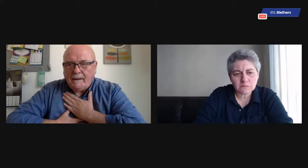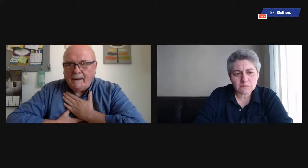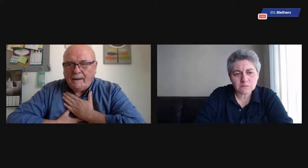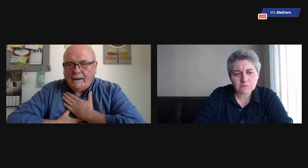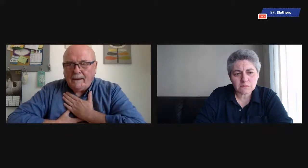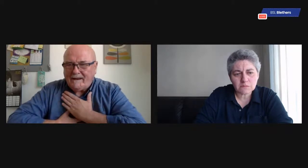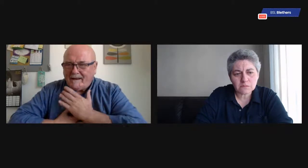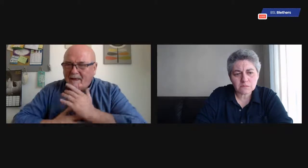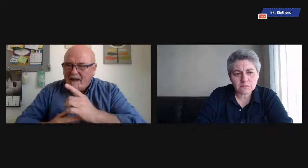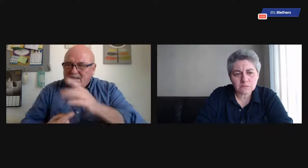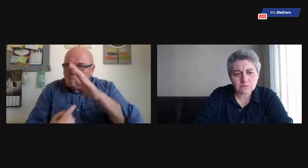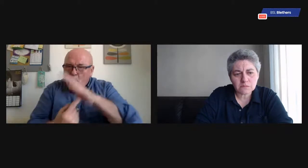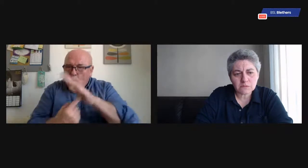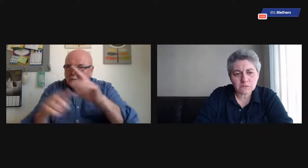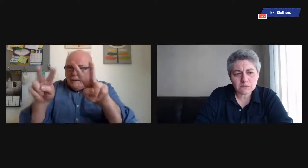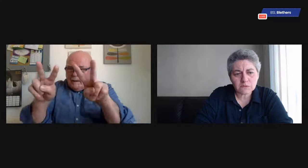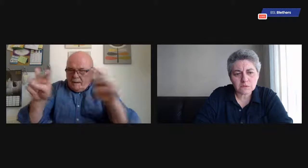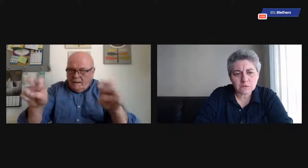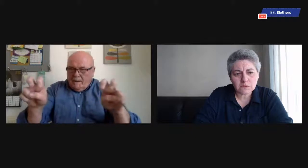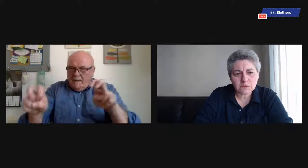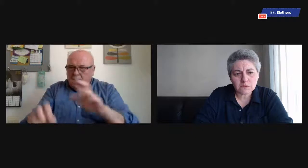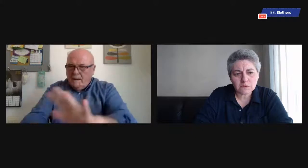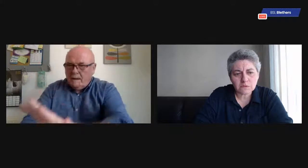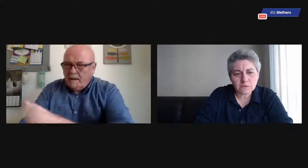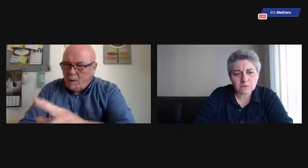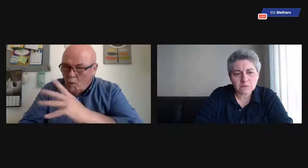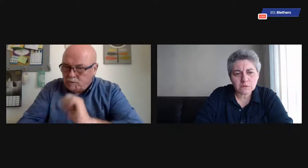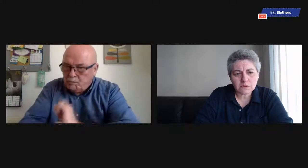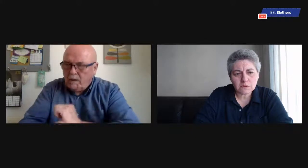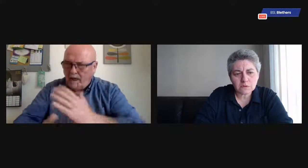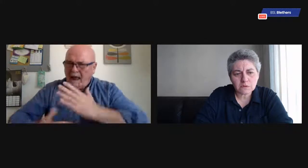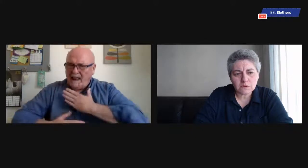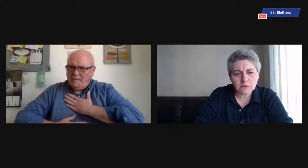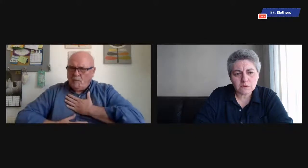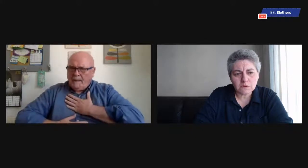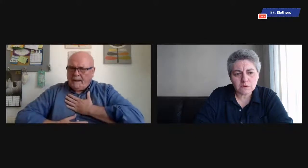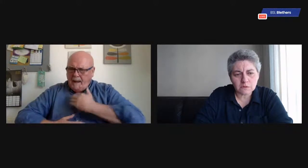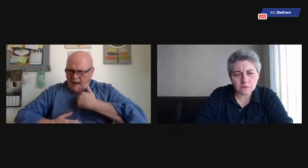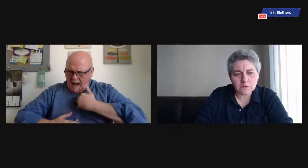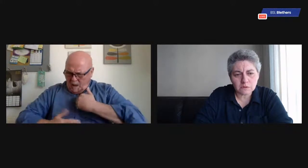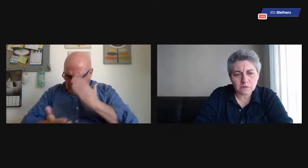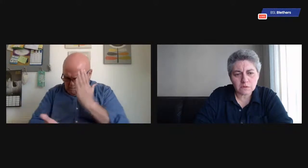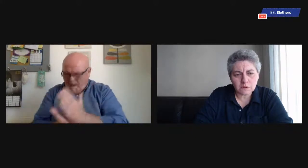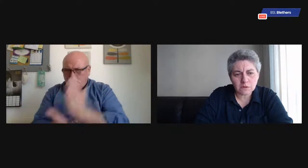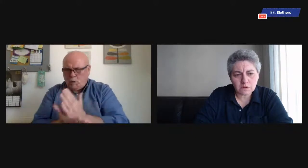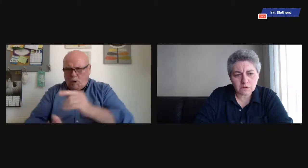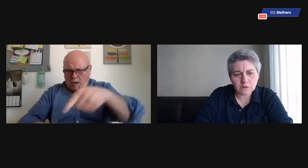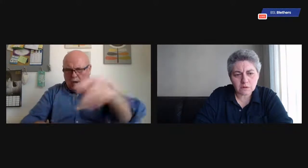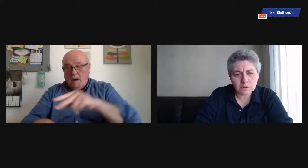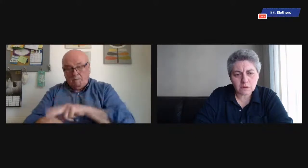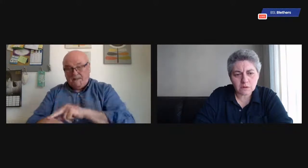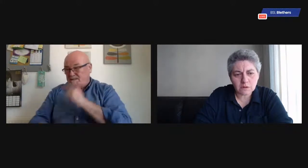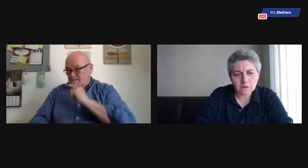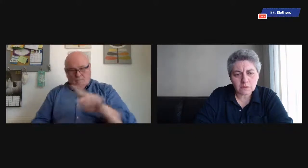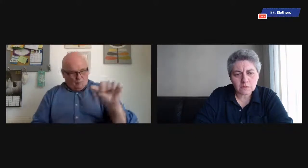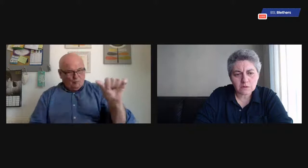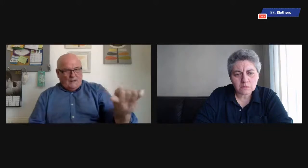So I always say to deaf people, it's important that you